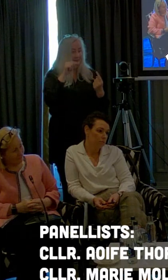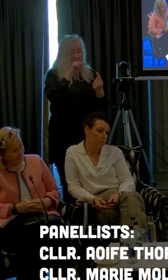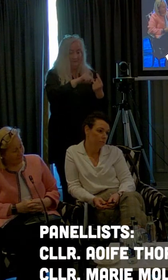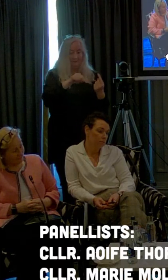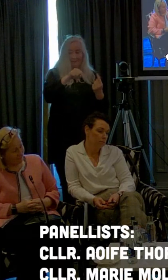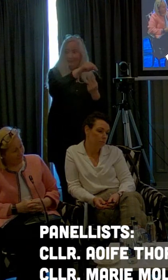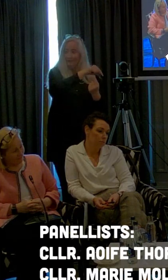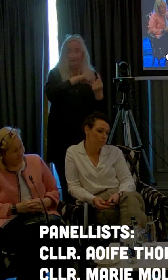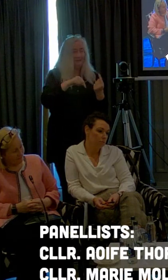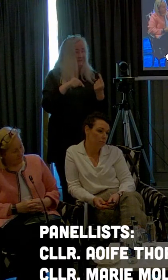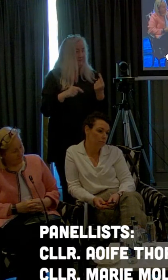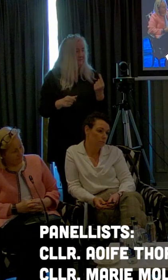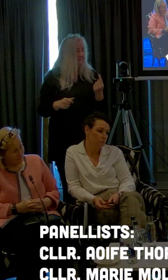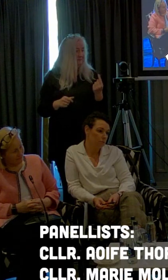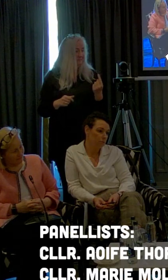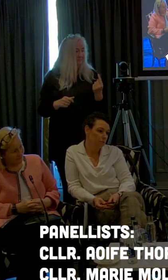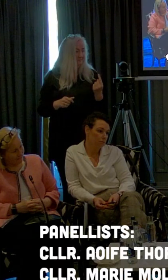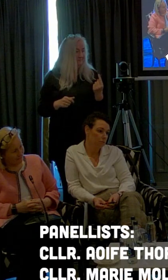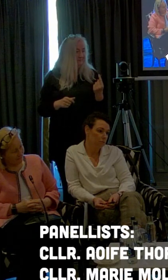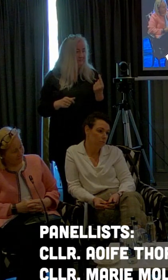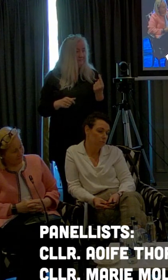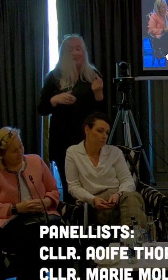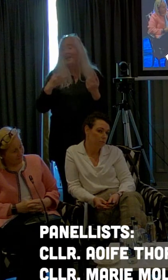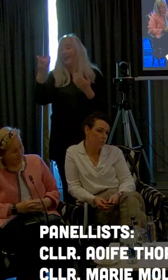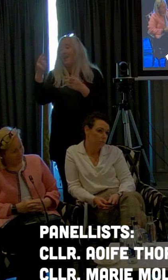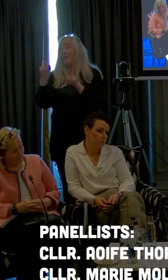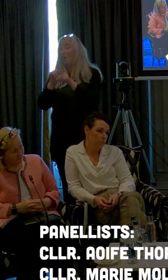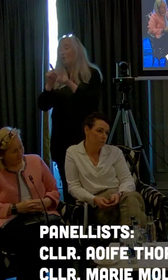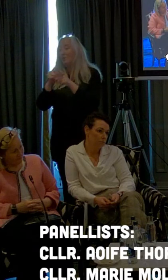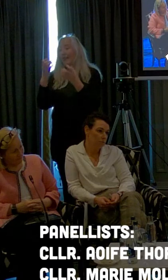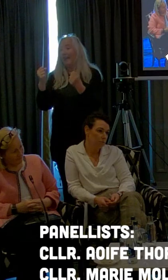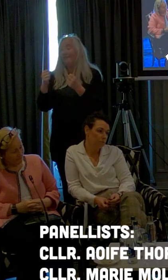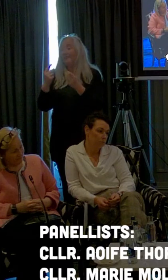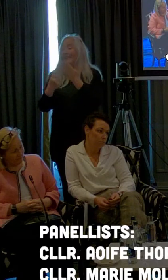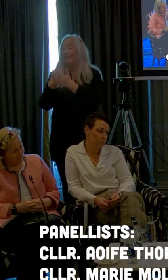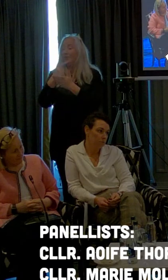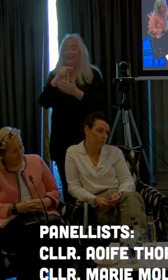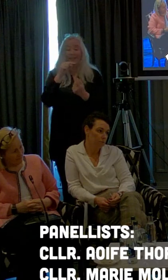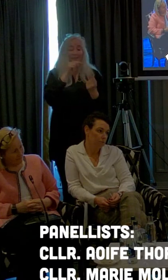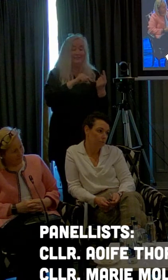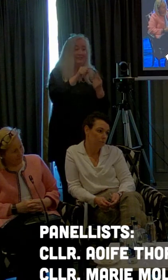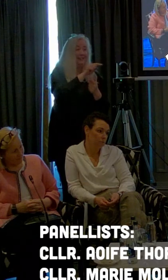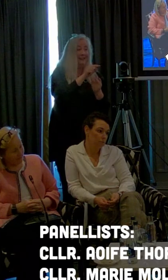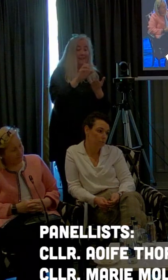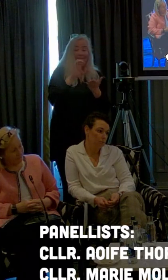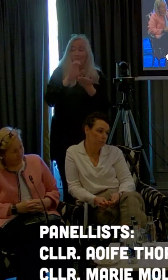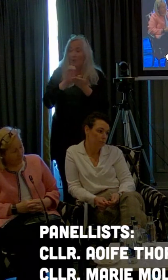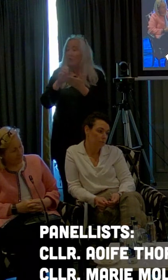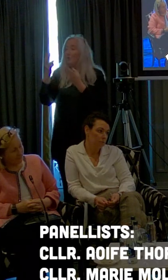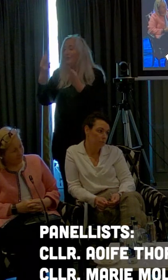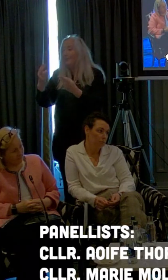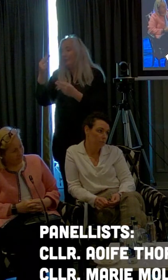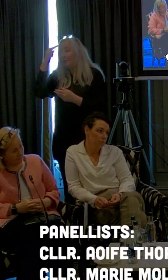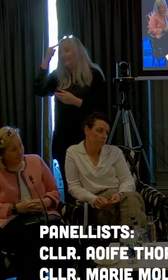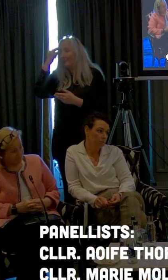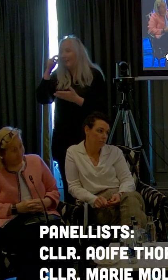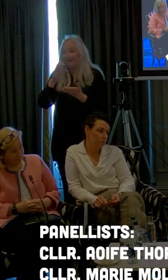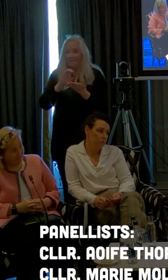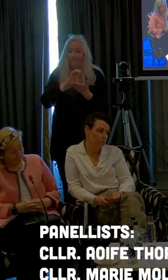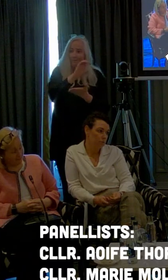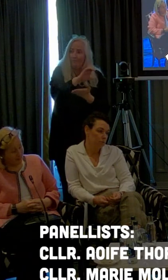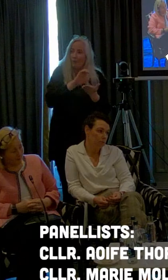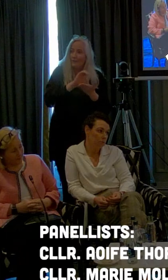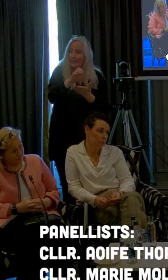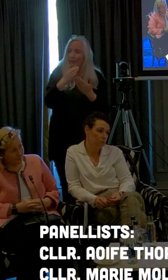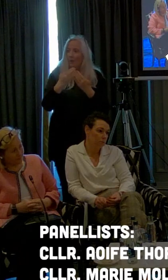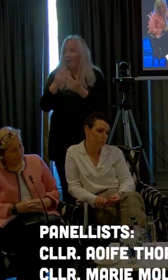in the making because of funding, first and foremost, feasibility studies. Understanding all that before you go in is actually probably one of the best